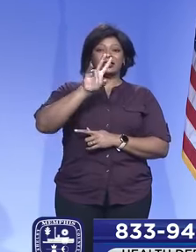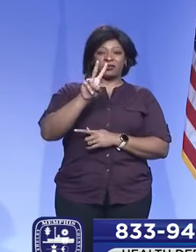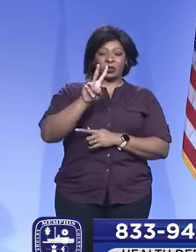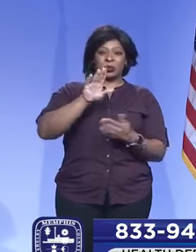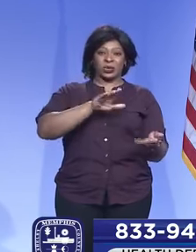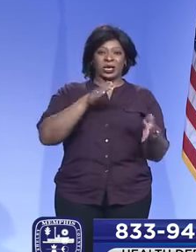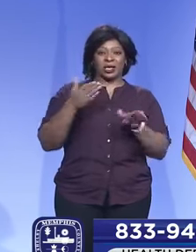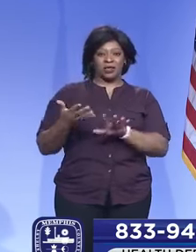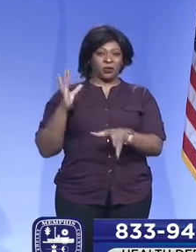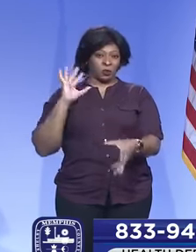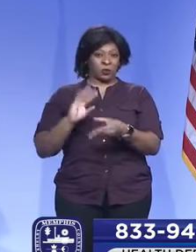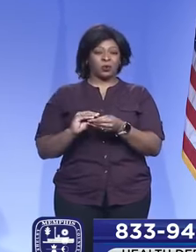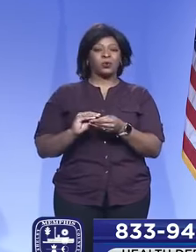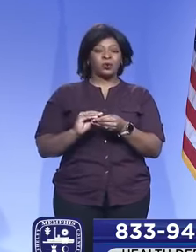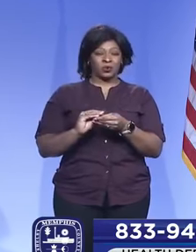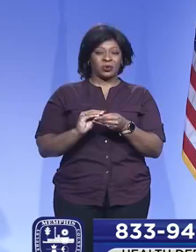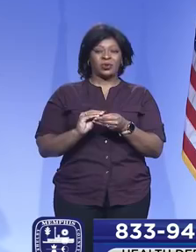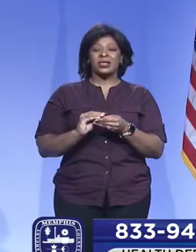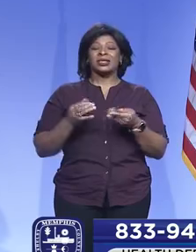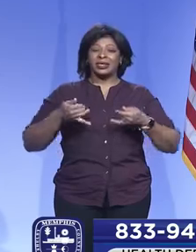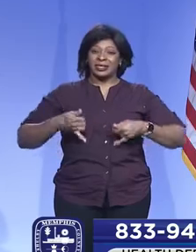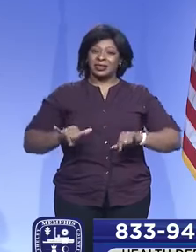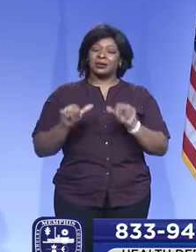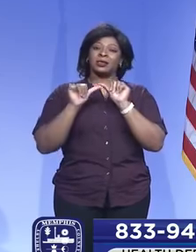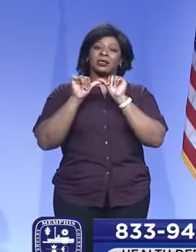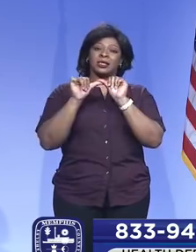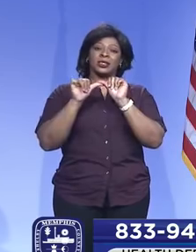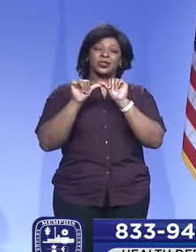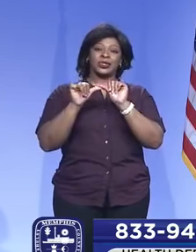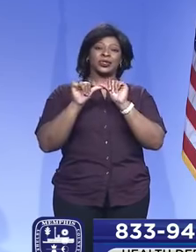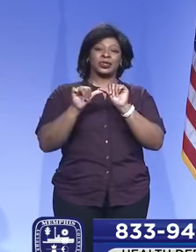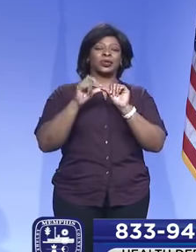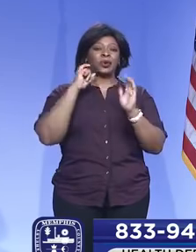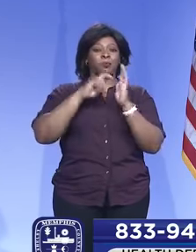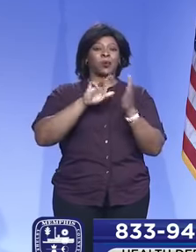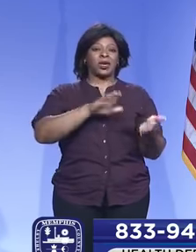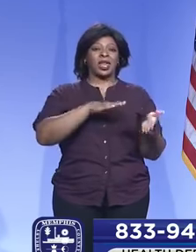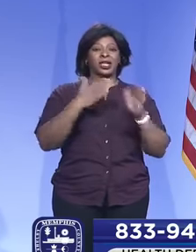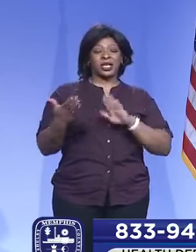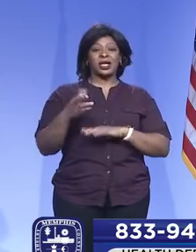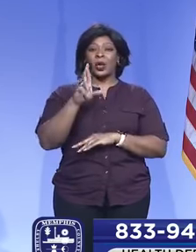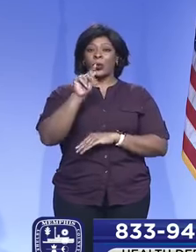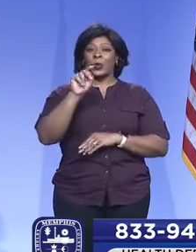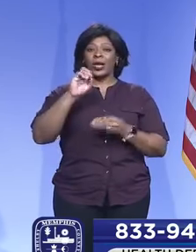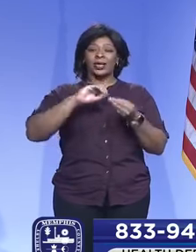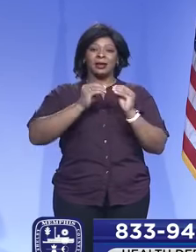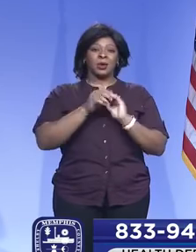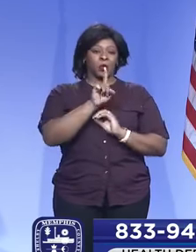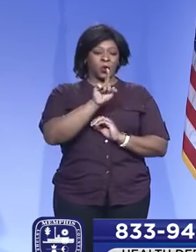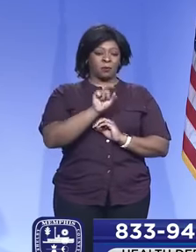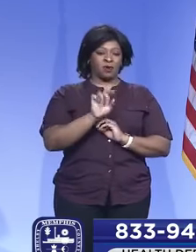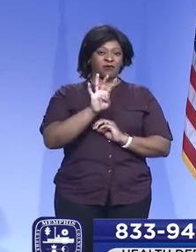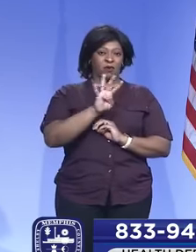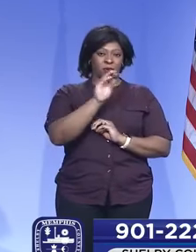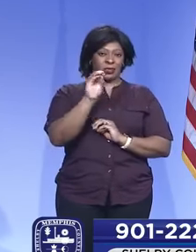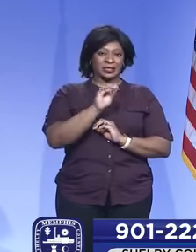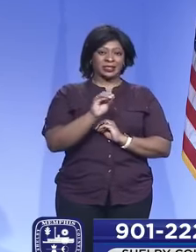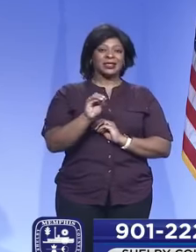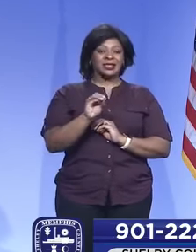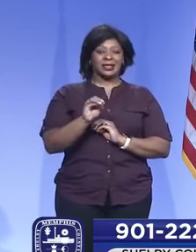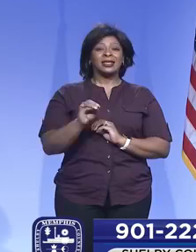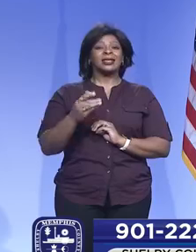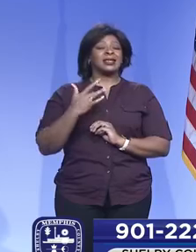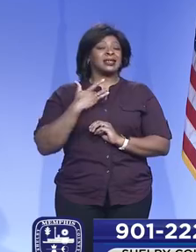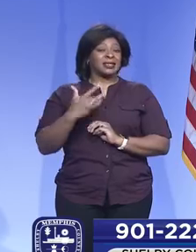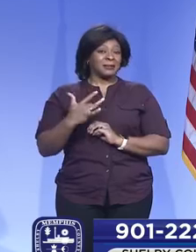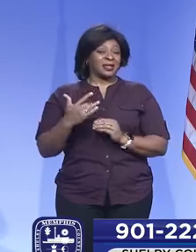672 deaths. We still continue to have a mortality rate of about 1.4%. We have